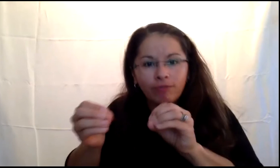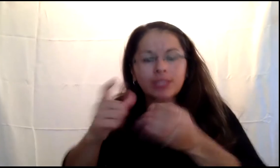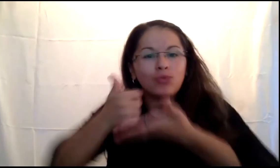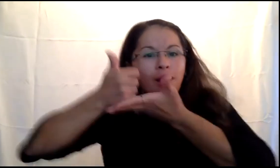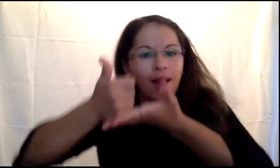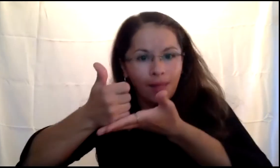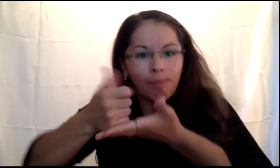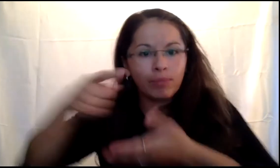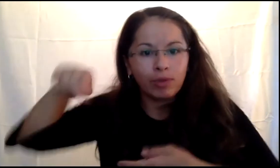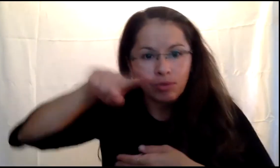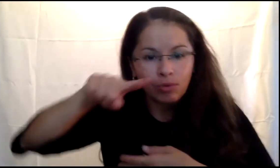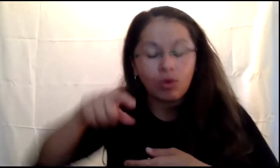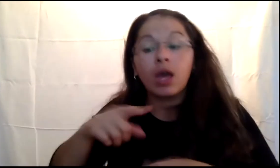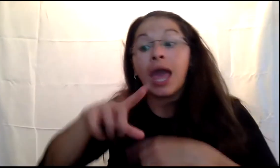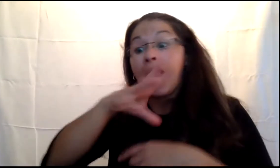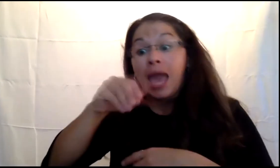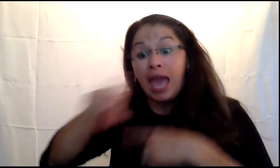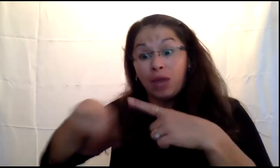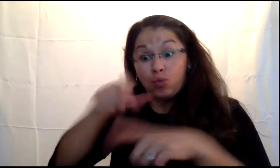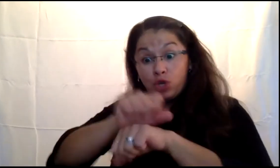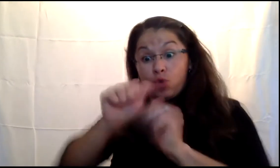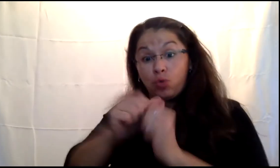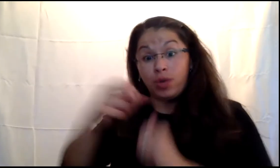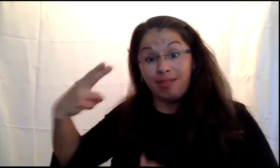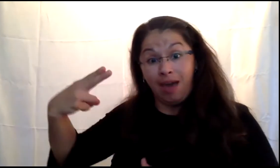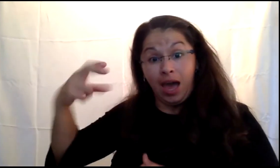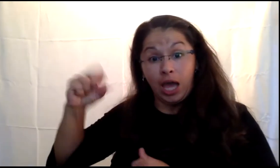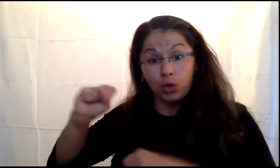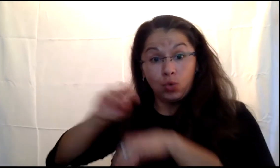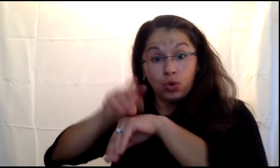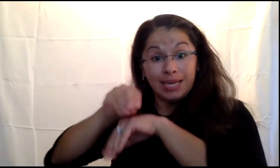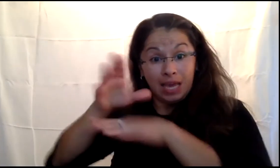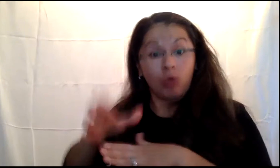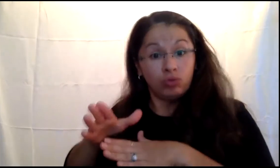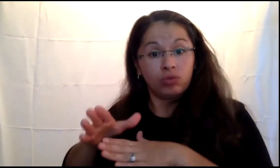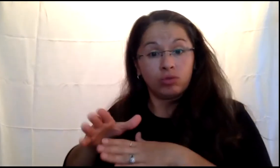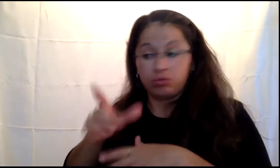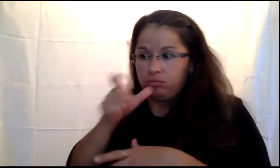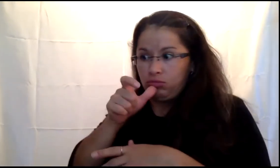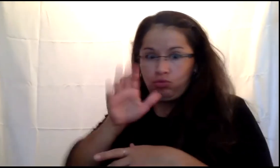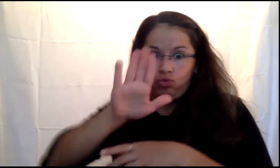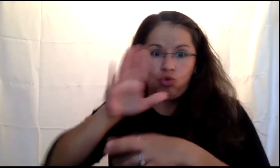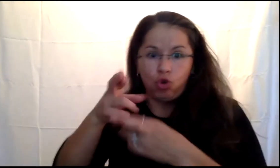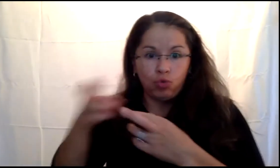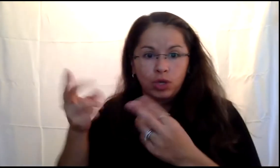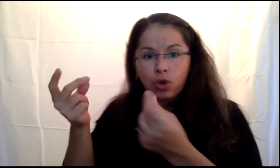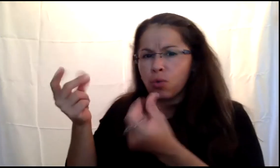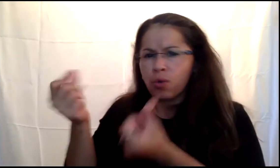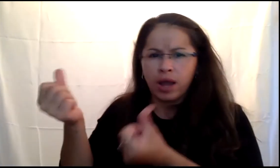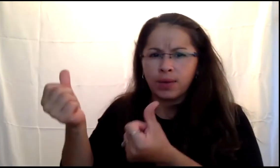work with your high school counselor, your college advisor, whoever is the resource you have right off the bat, is who can help you